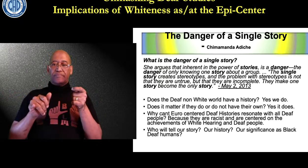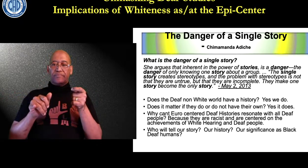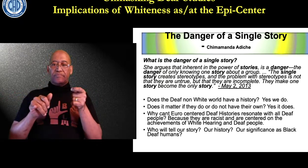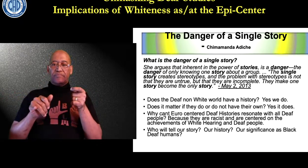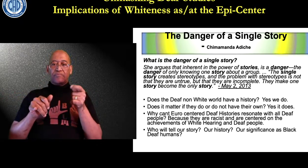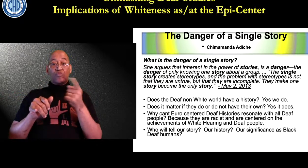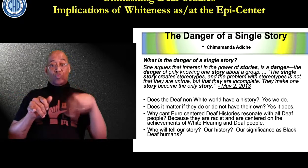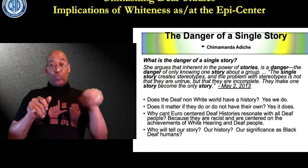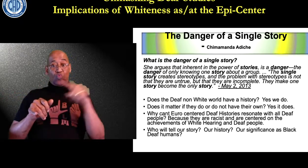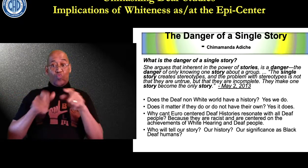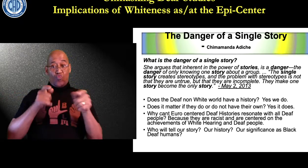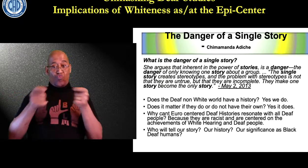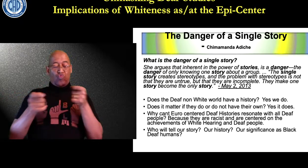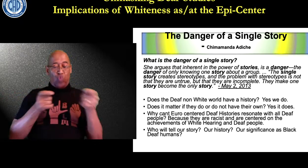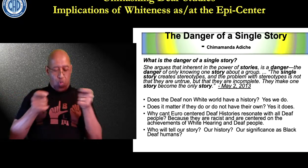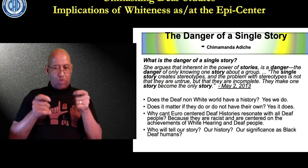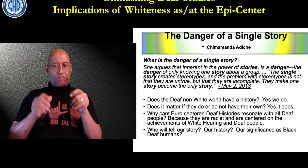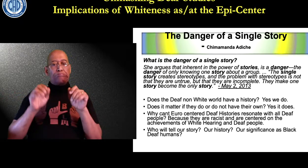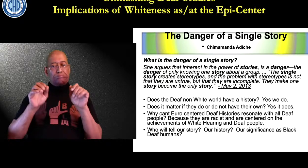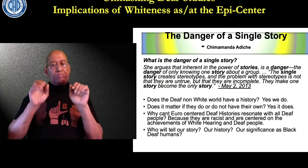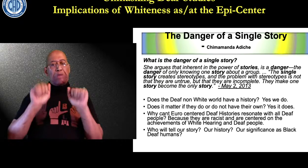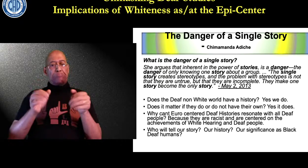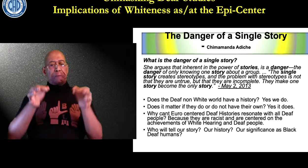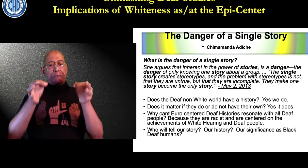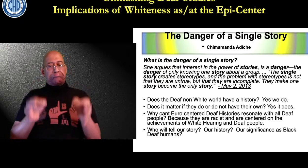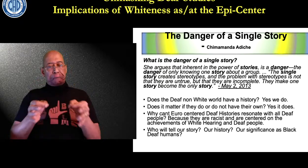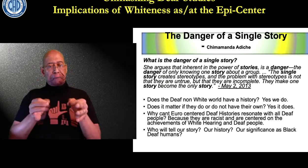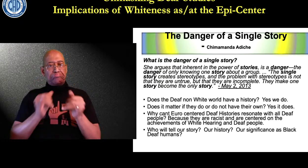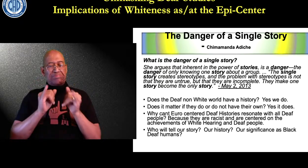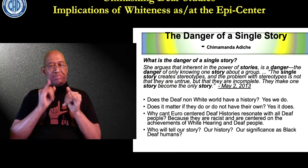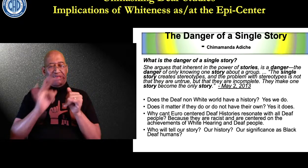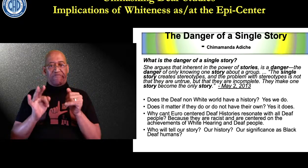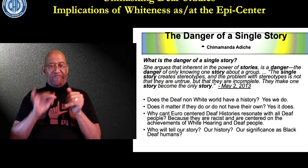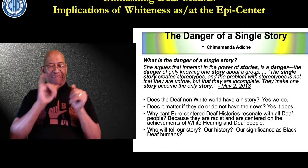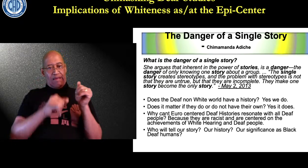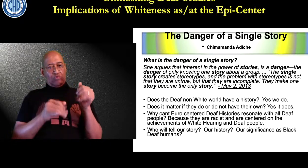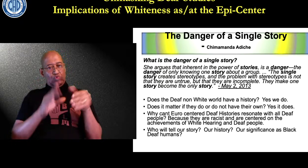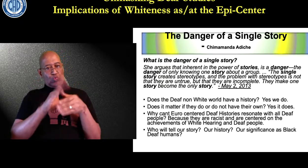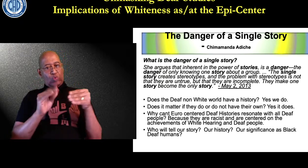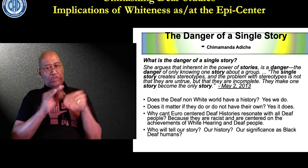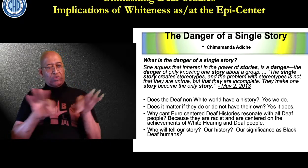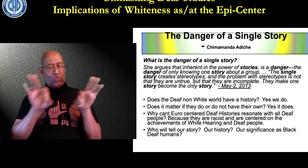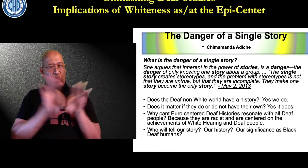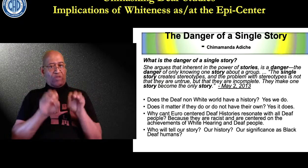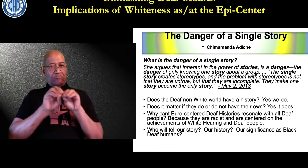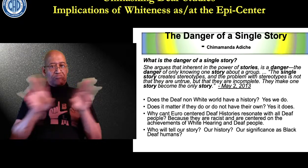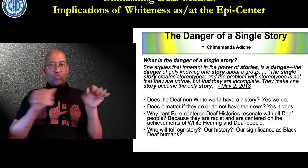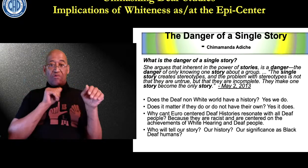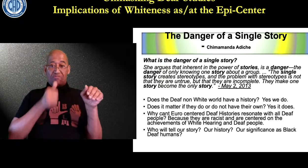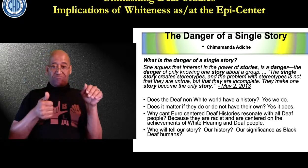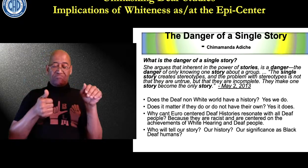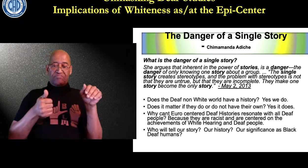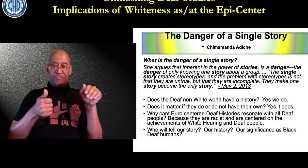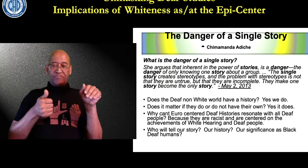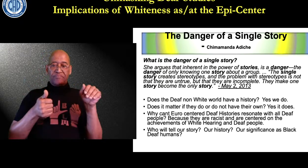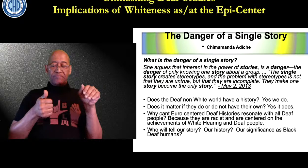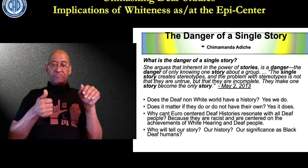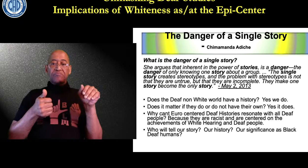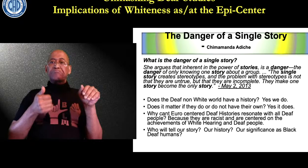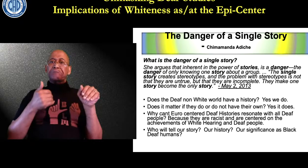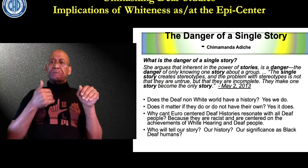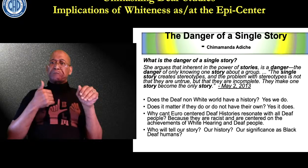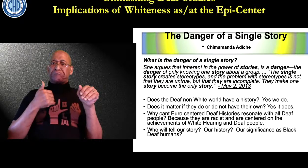the information on the stories? Who's in the media controlling that? Are you controlling that? You could